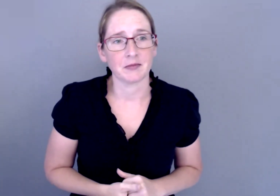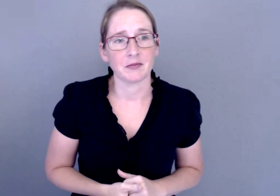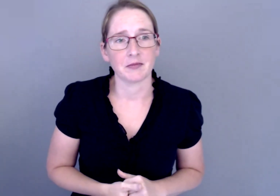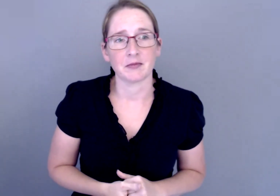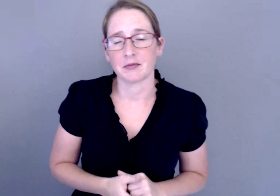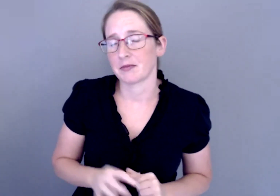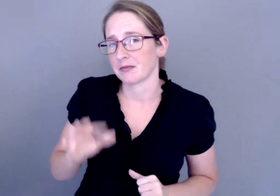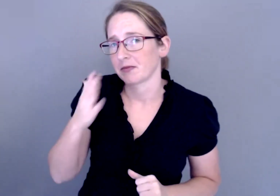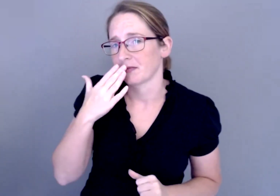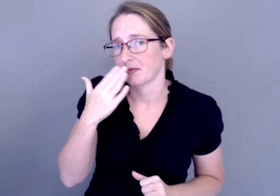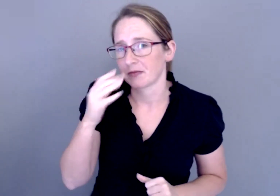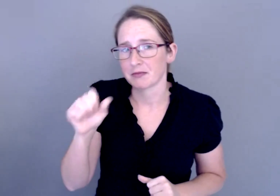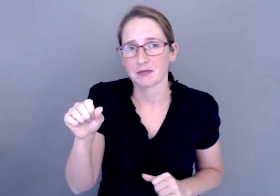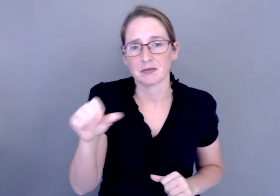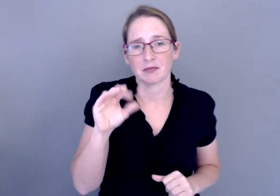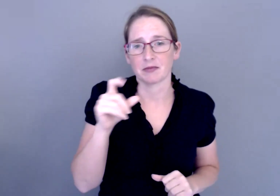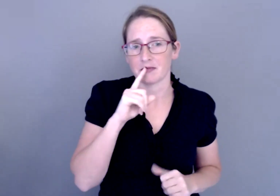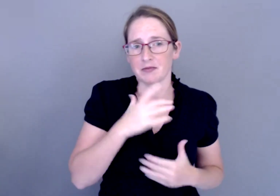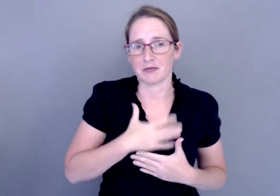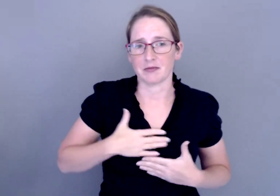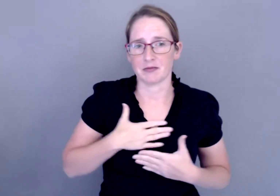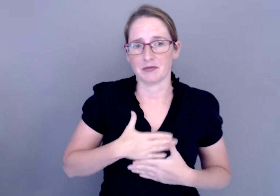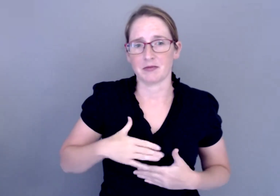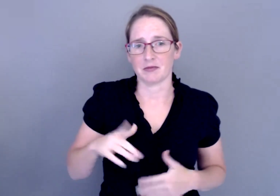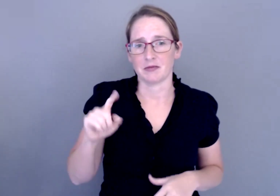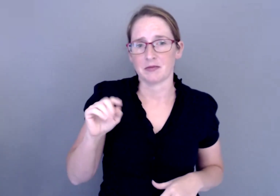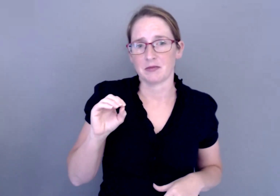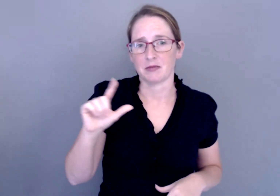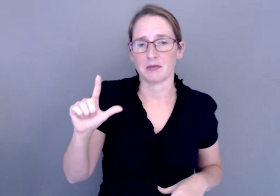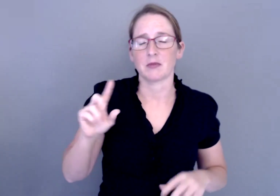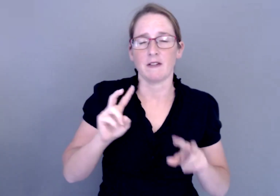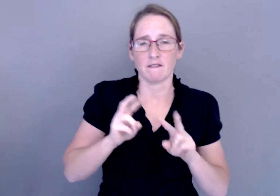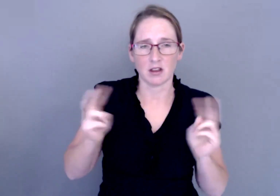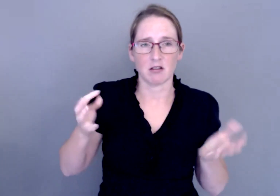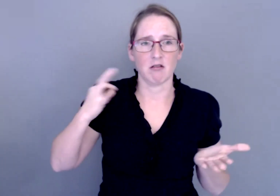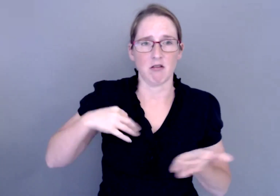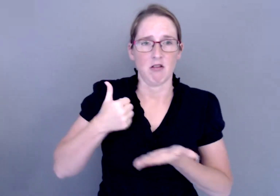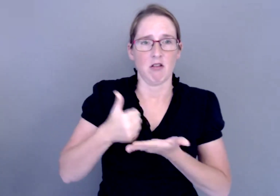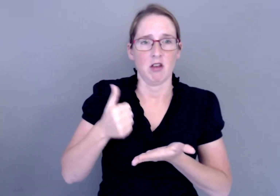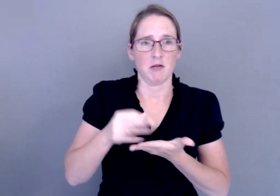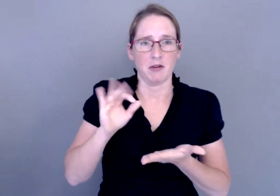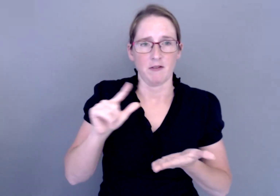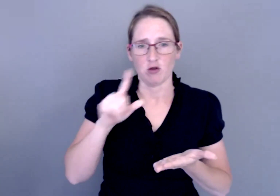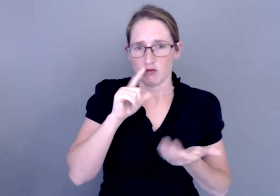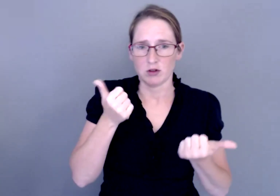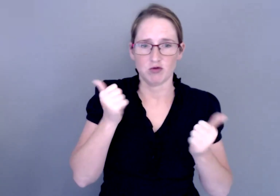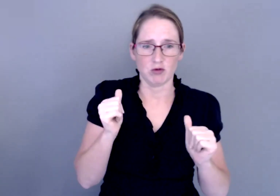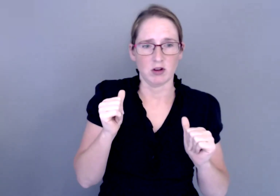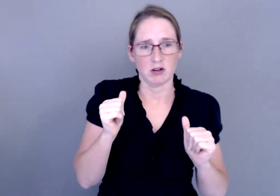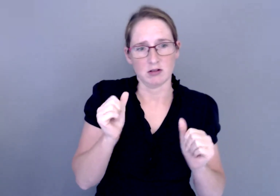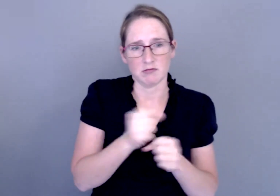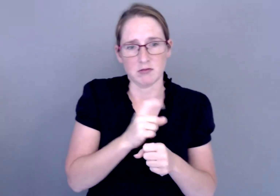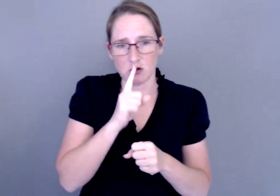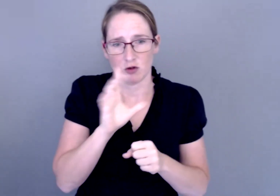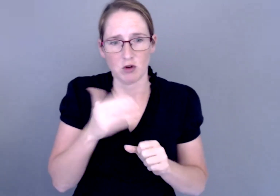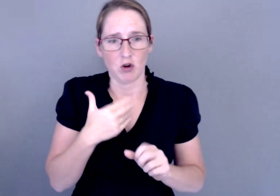Thank you. And I really appreciate those tools are super helpful. I'm going to really try to make sure our folks